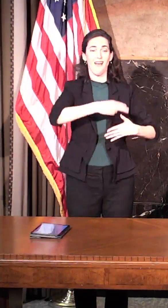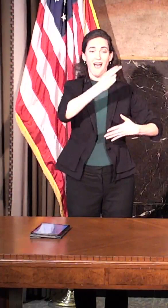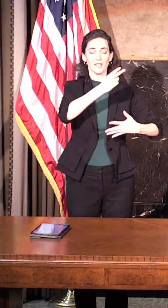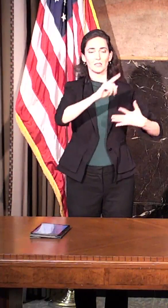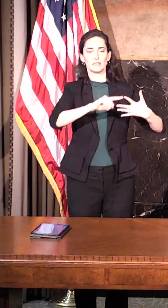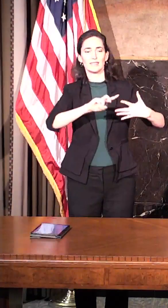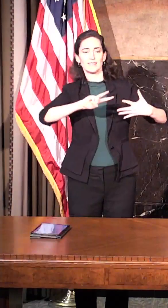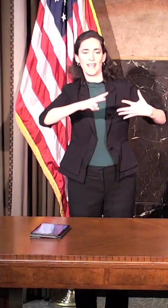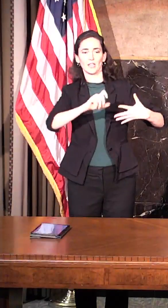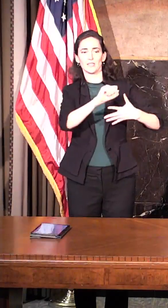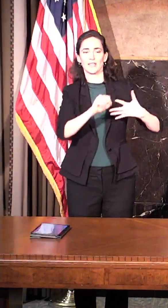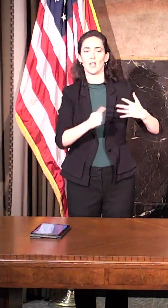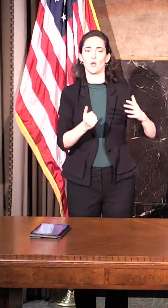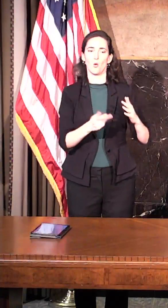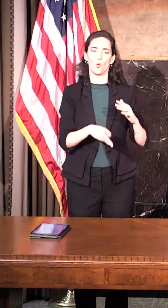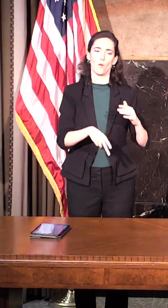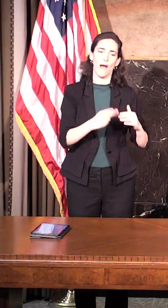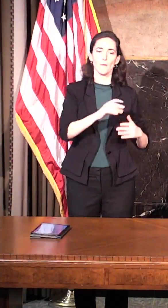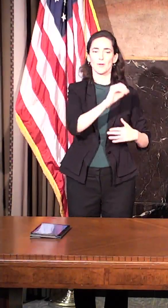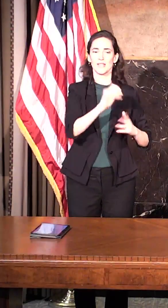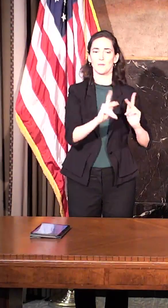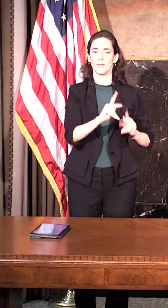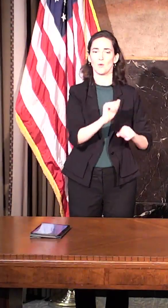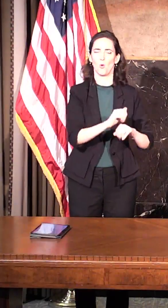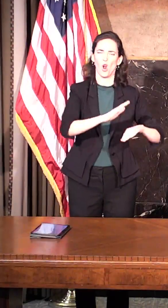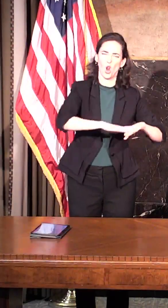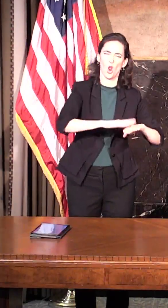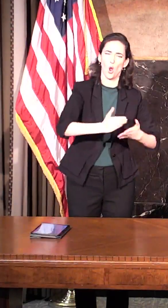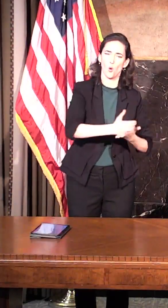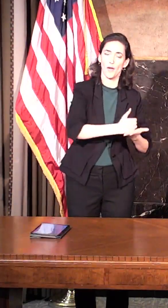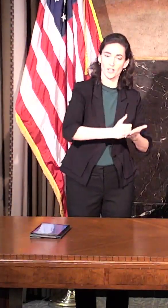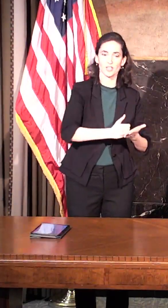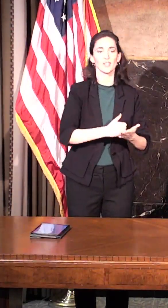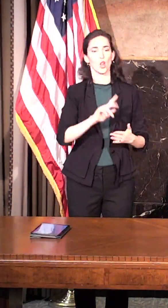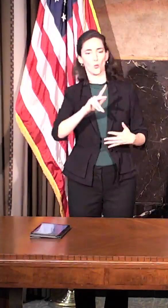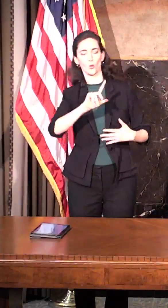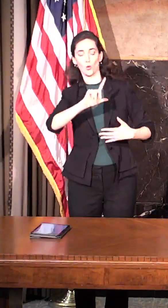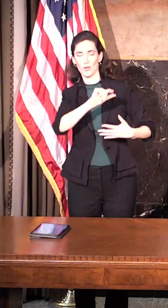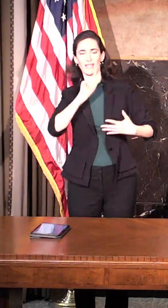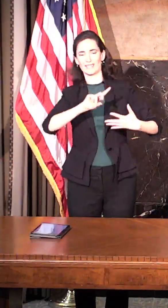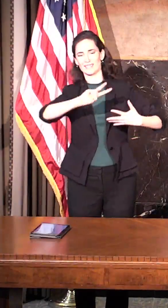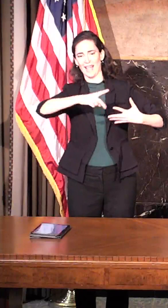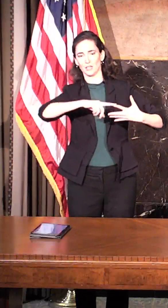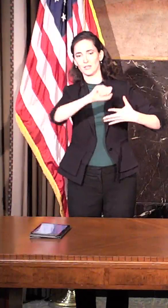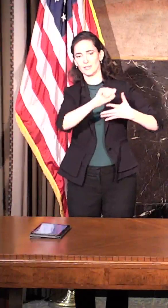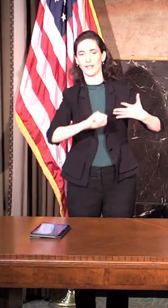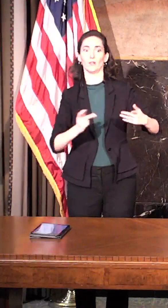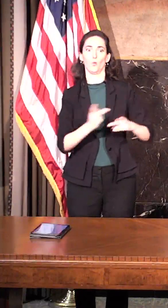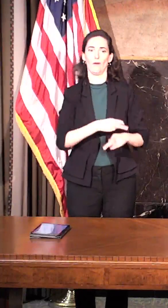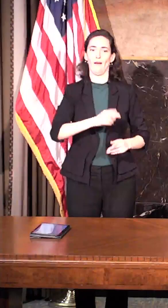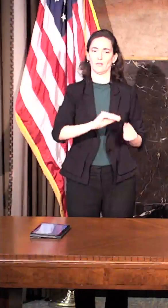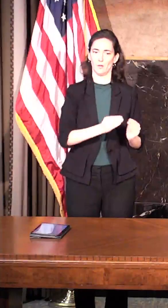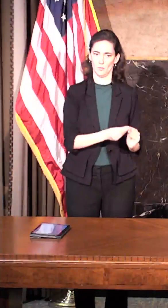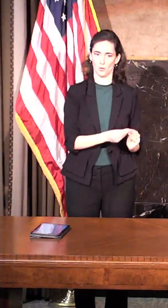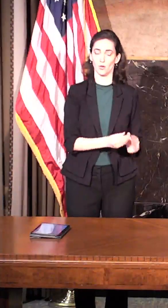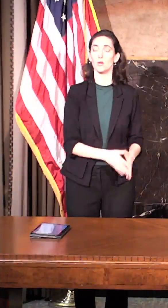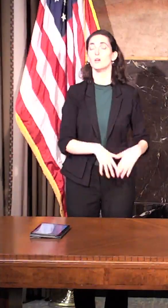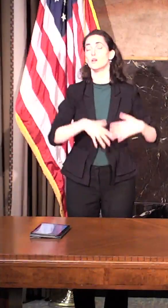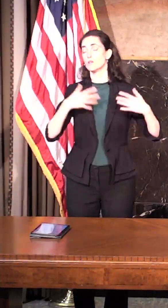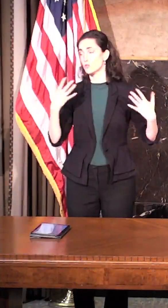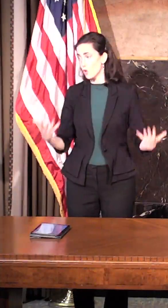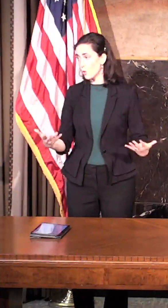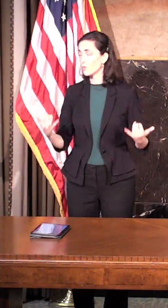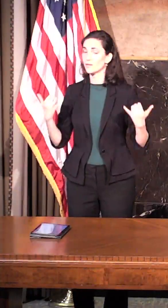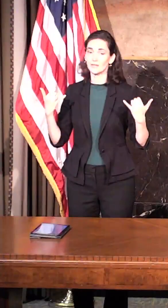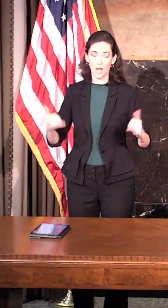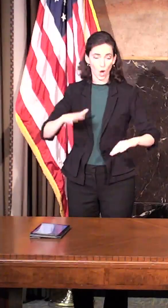So for all of those reasons, and the fact that the pandemic has actually exacerbated the problems caused by such a